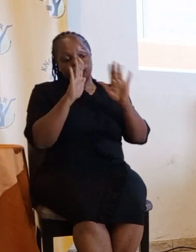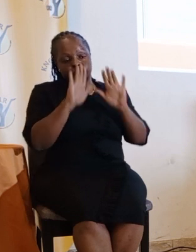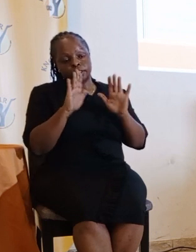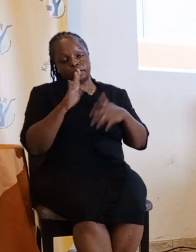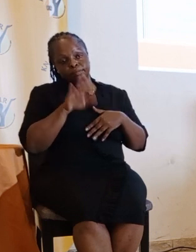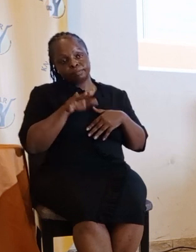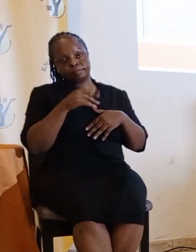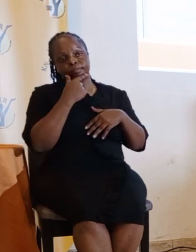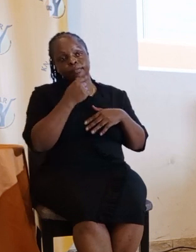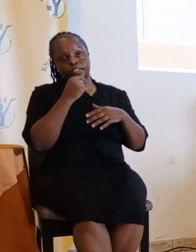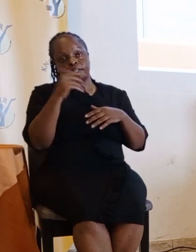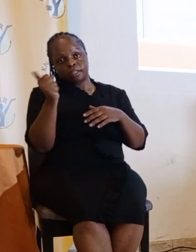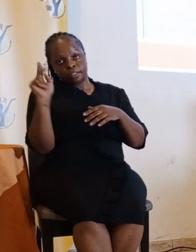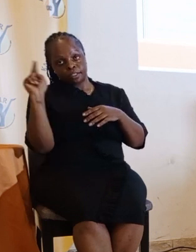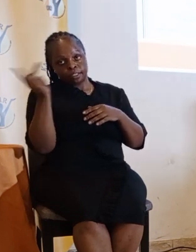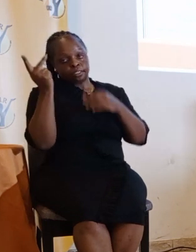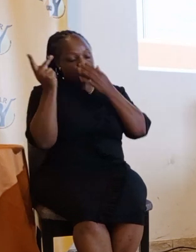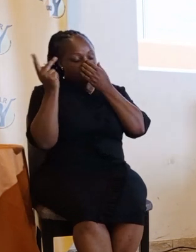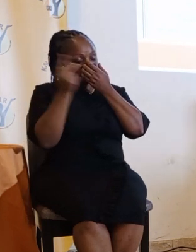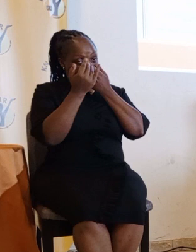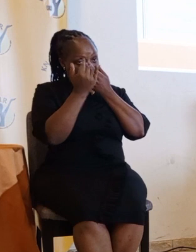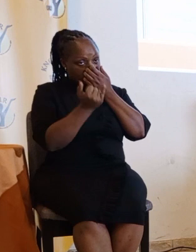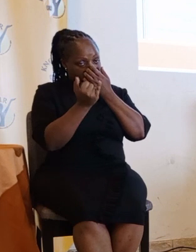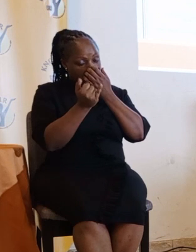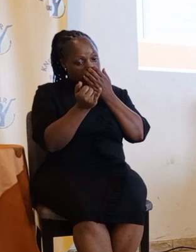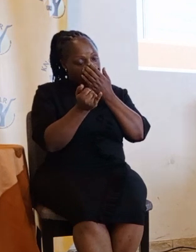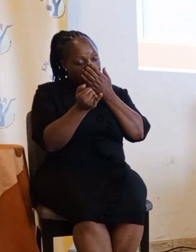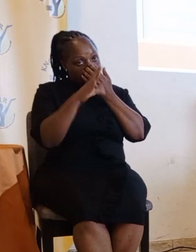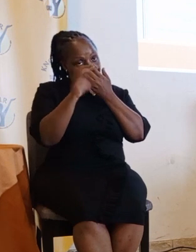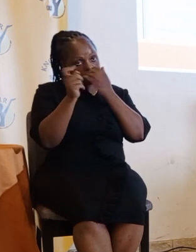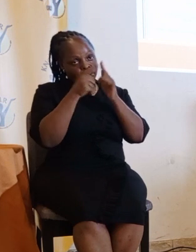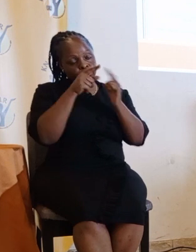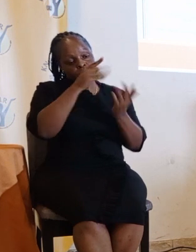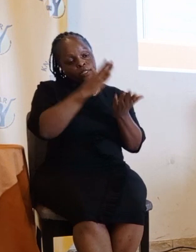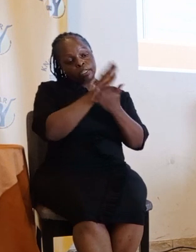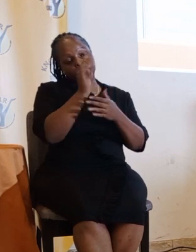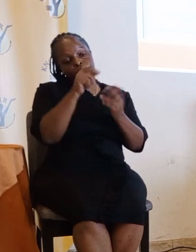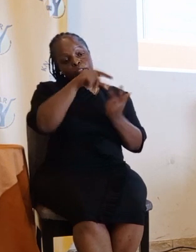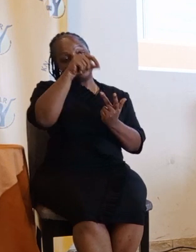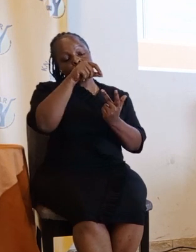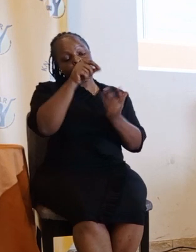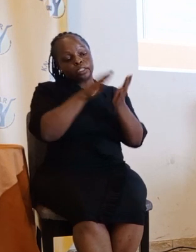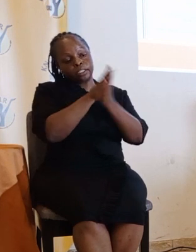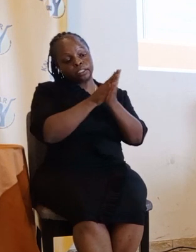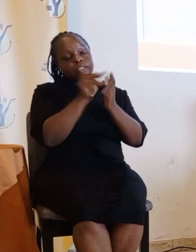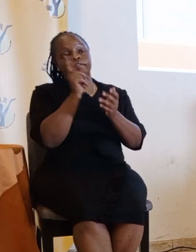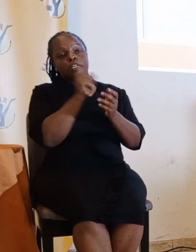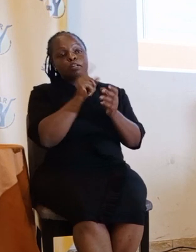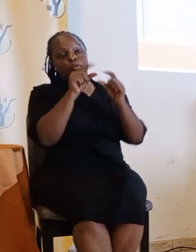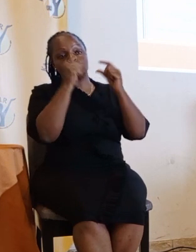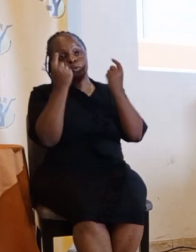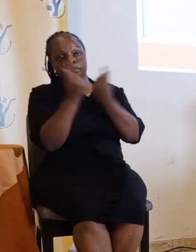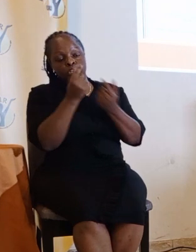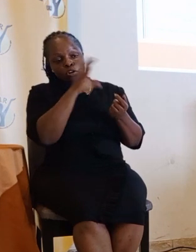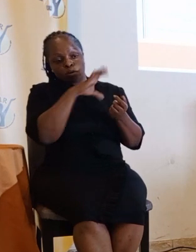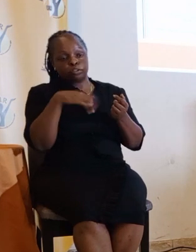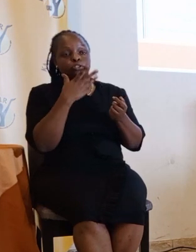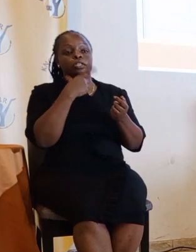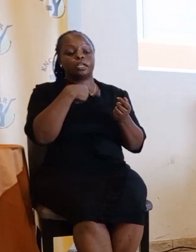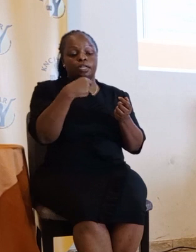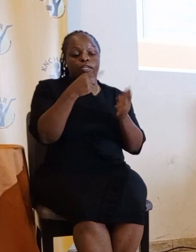and gentlemen, fellow Kenyans, now turning to the rights of special interest and vulnerable groups, the Commission would